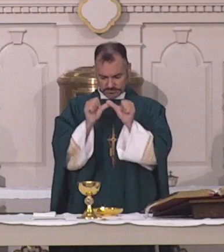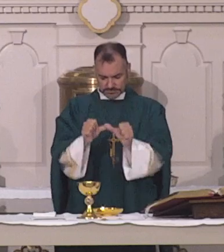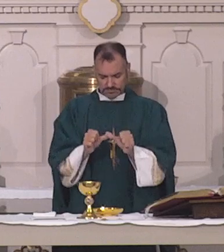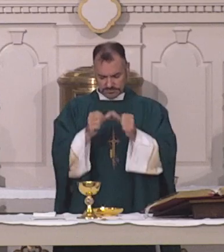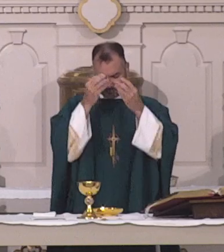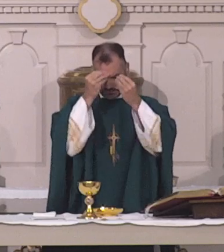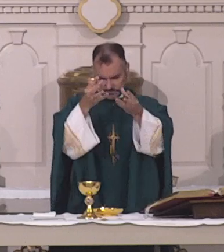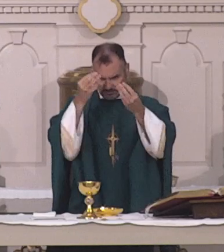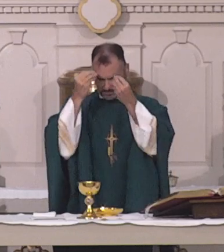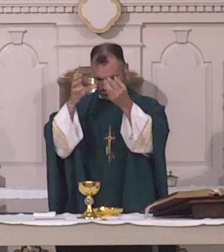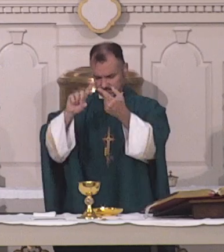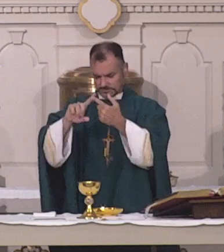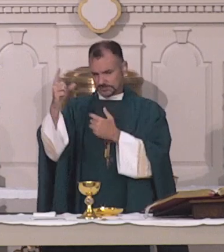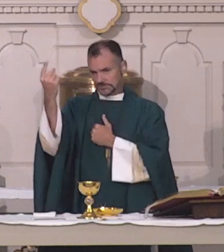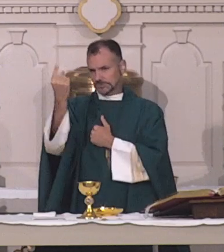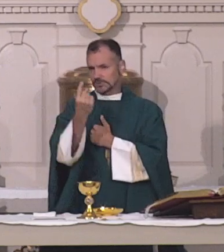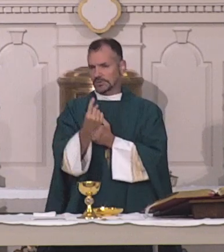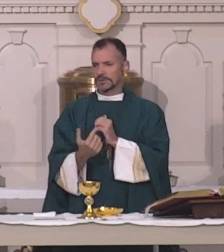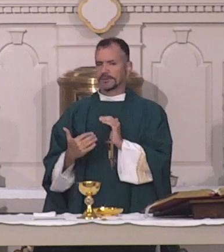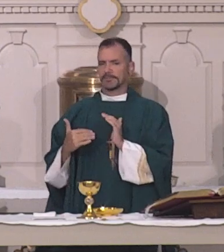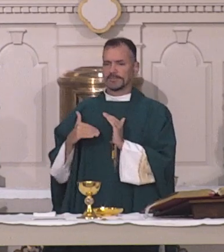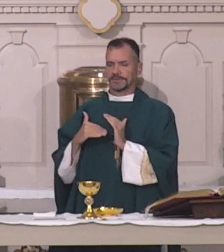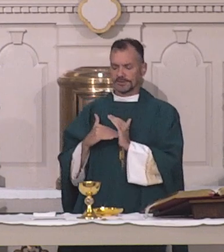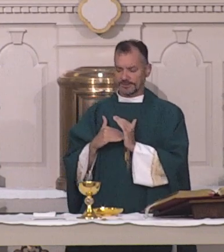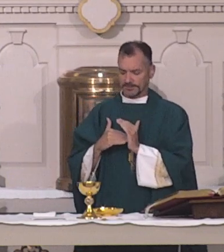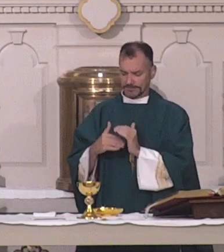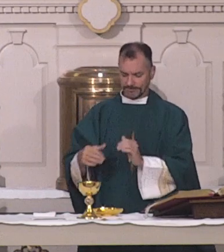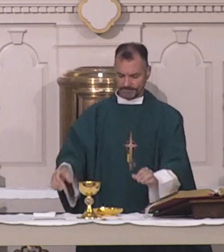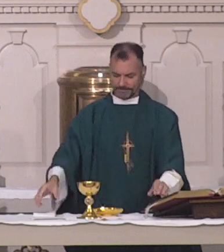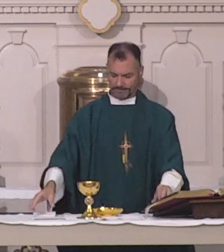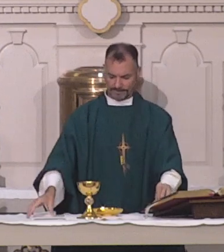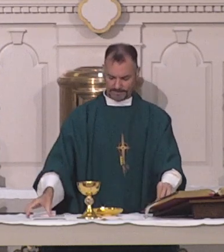your resurrection until you come again.